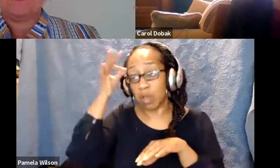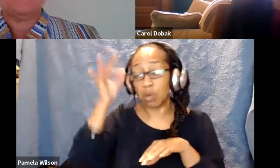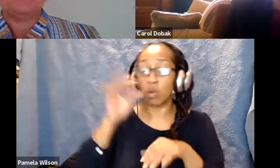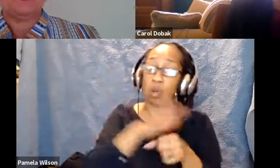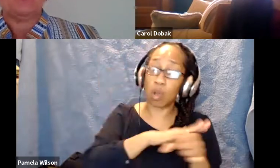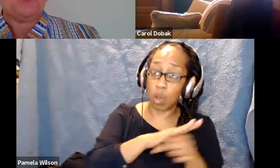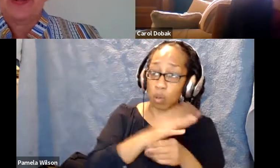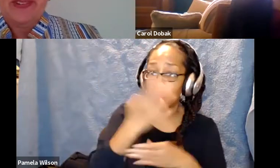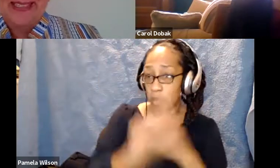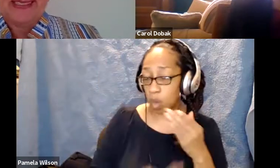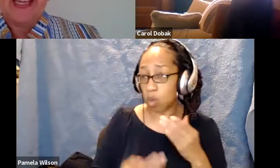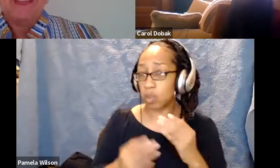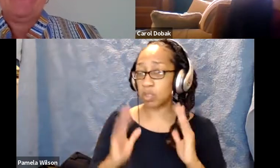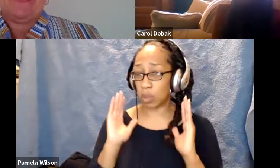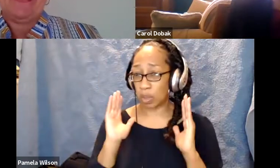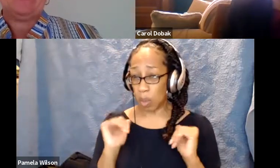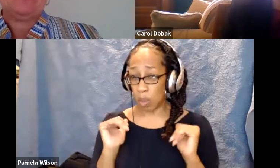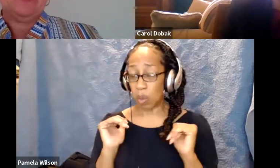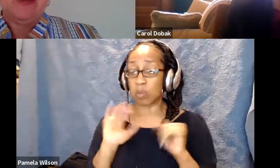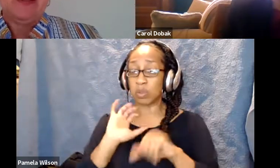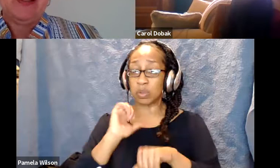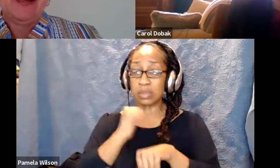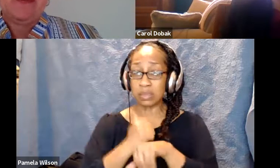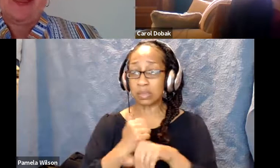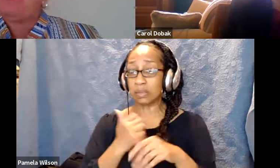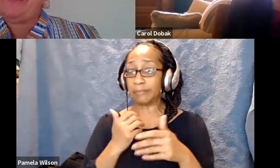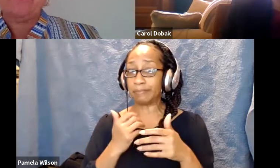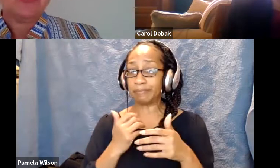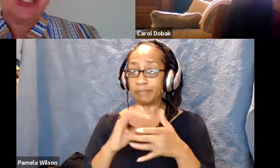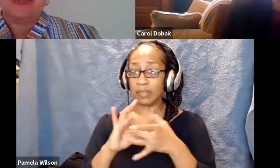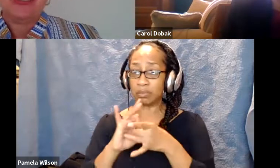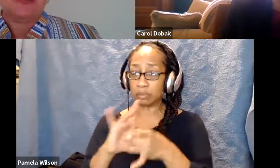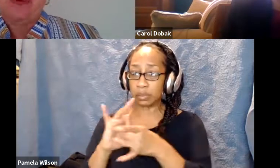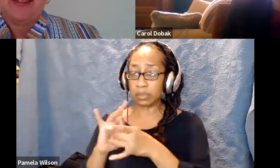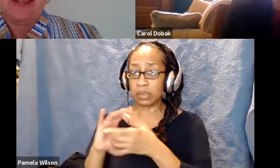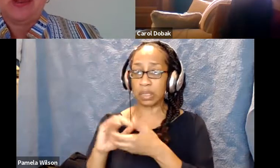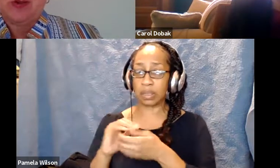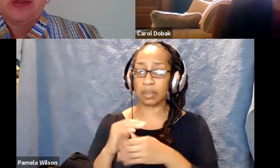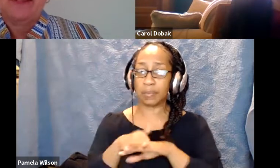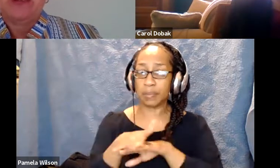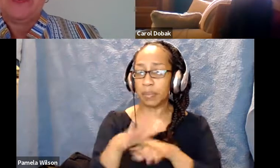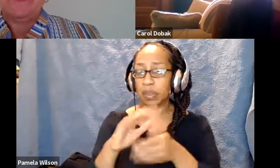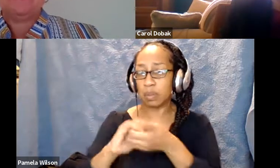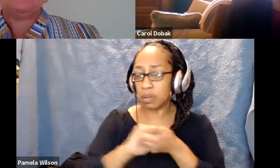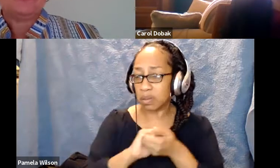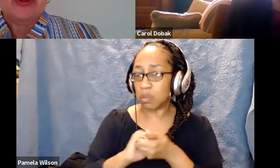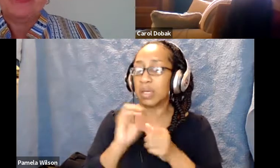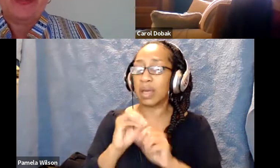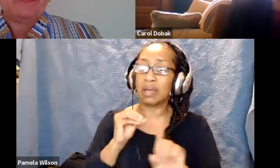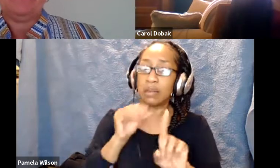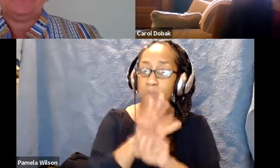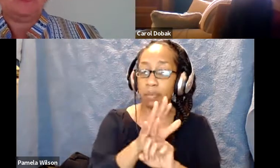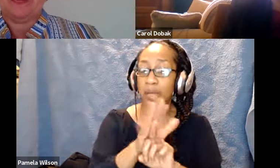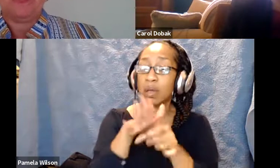hope that by doing all of this, that we will have life-changing impacts at the local level and